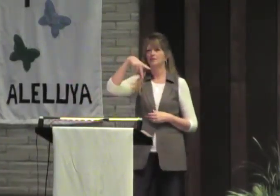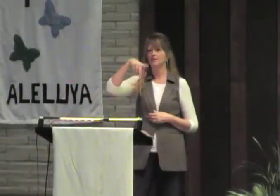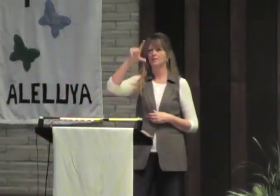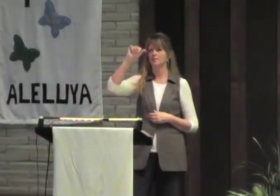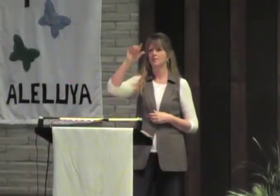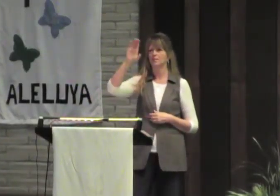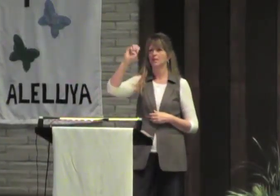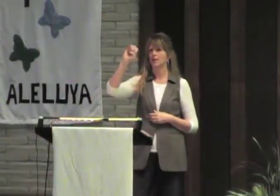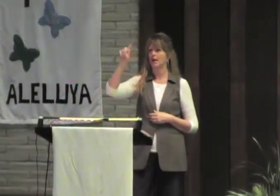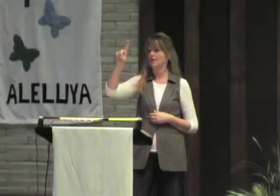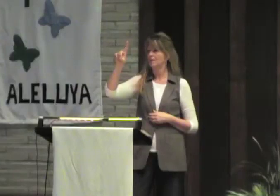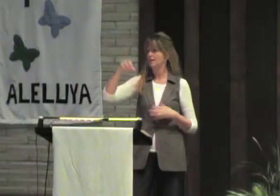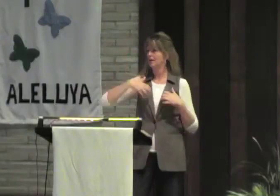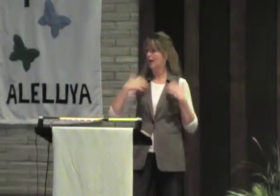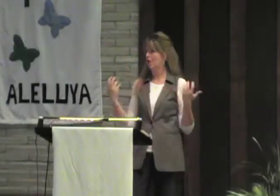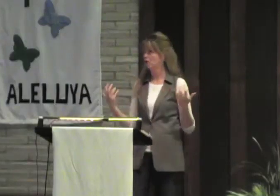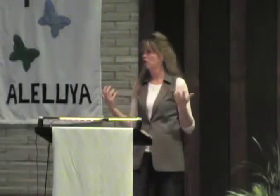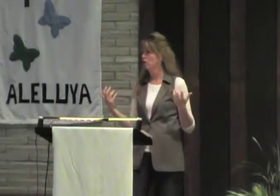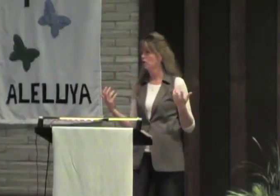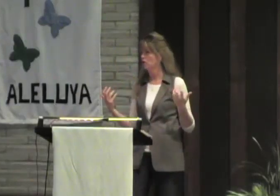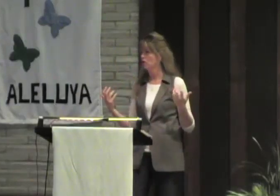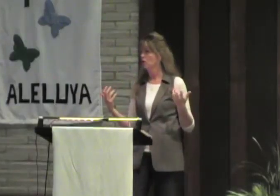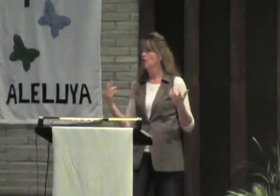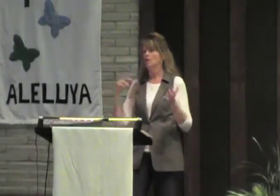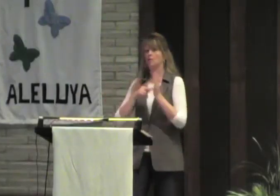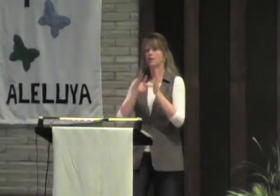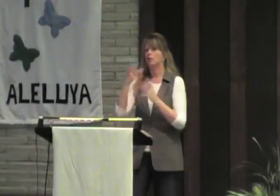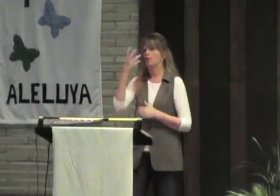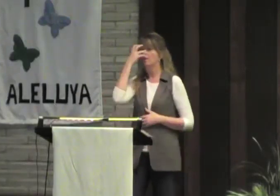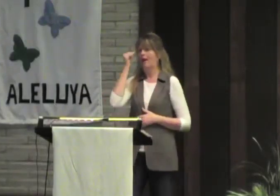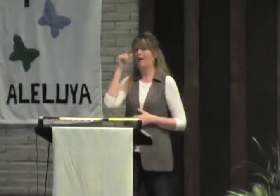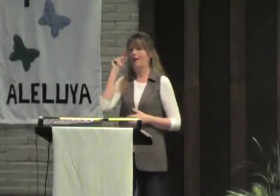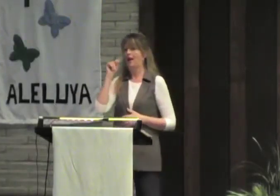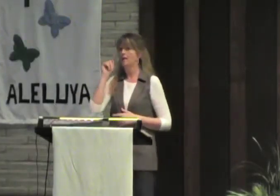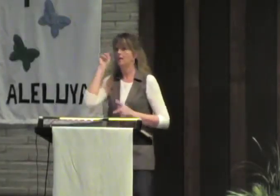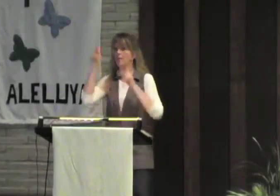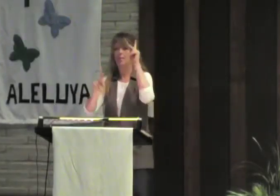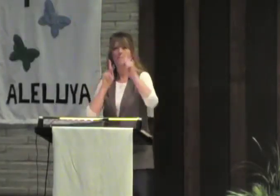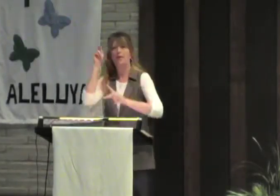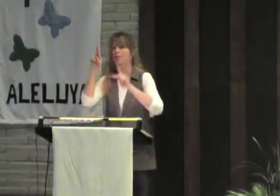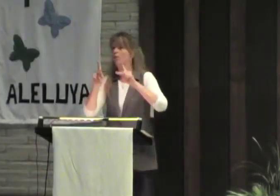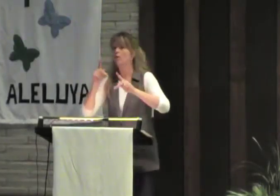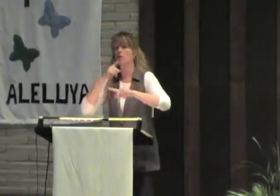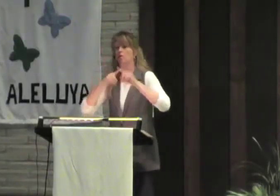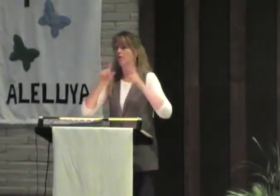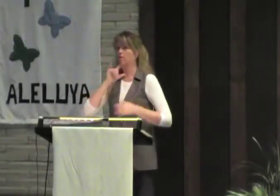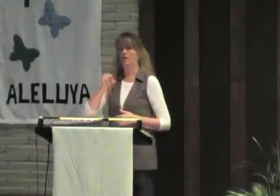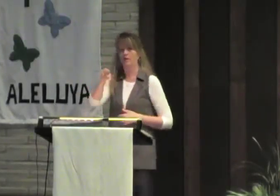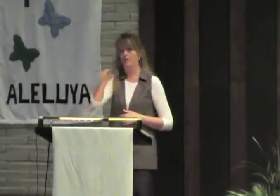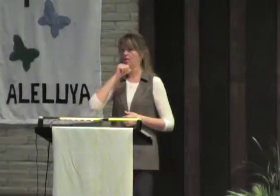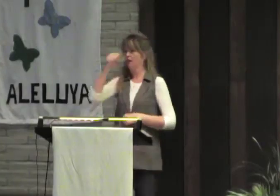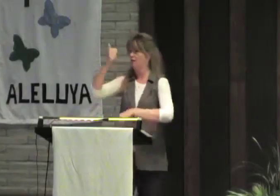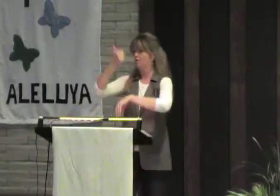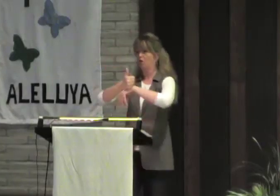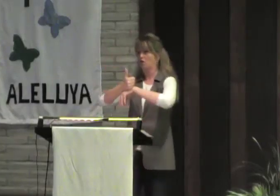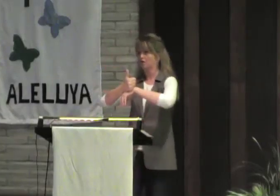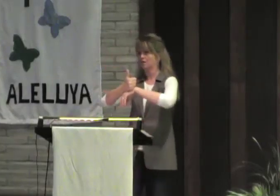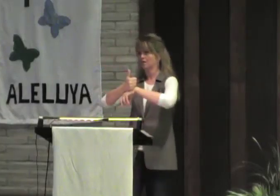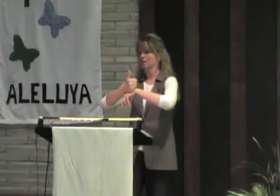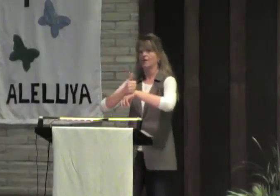called displaced anger. So that means that you're mad at people, but it's not their